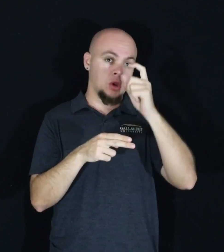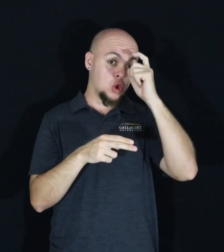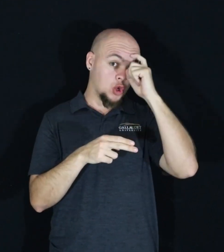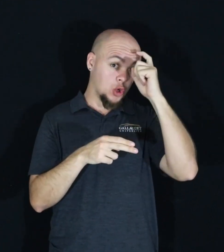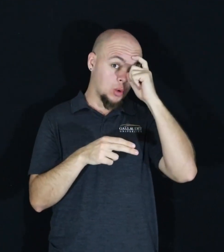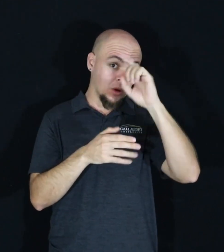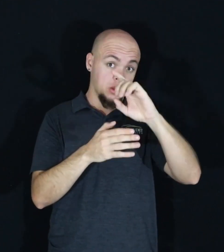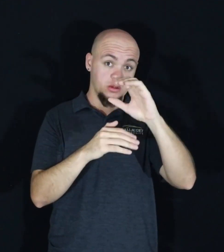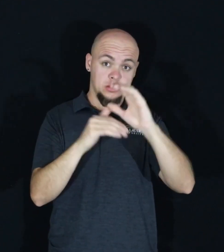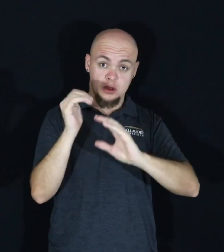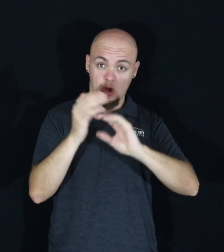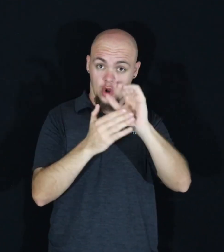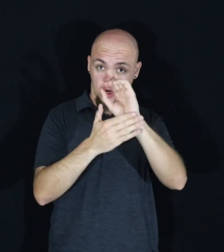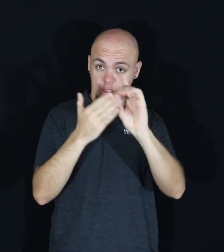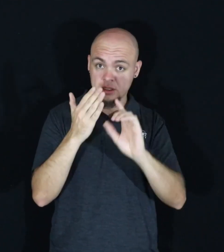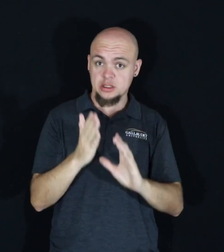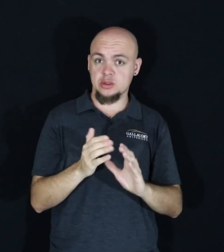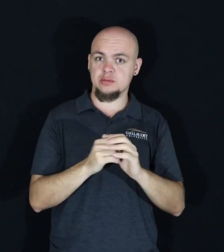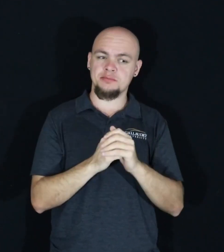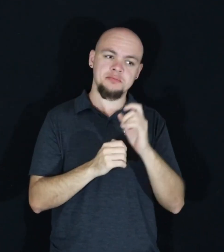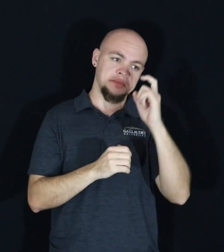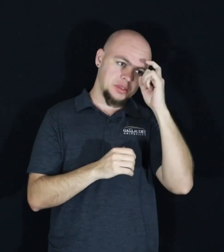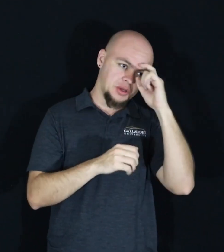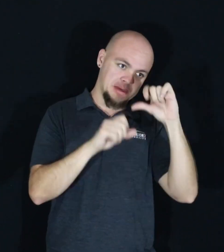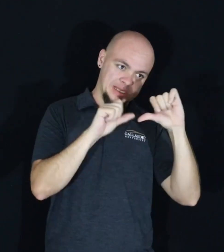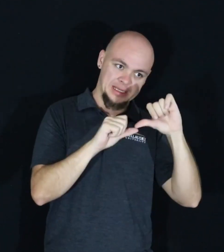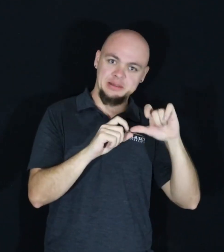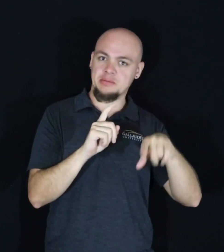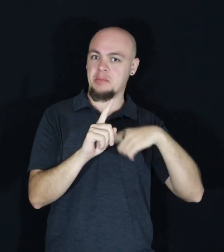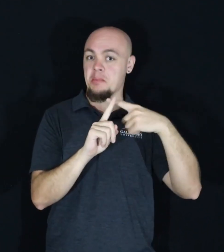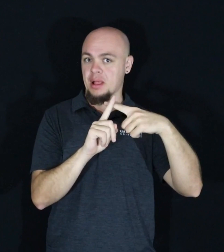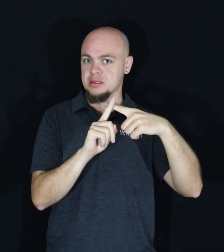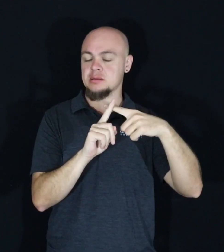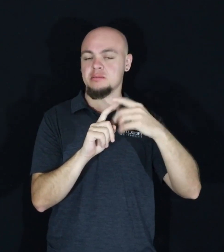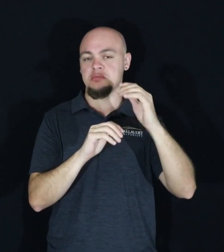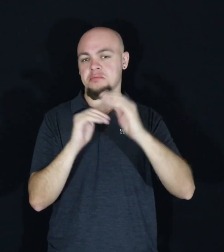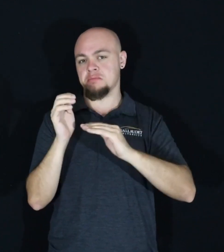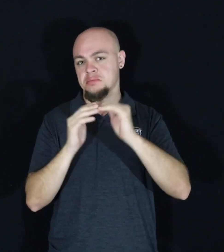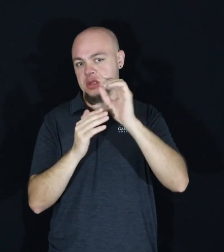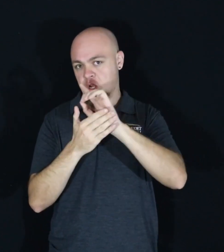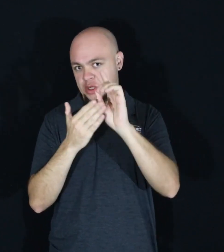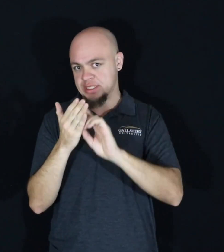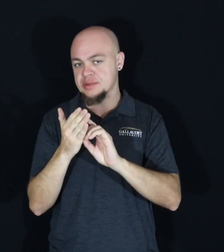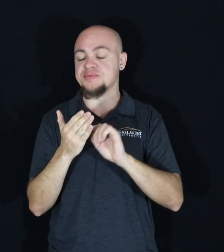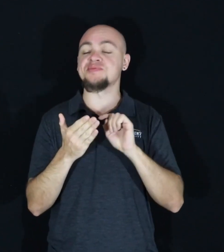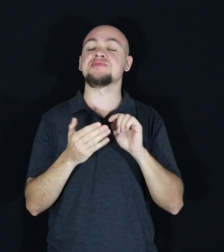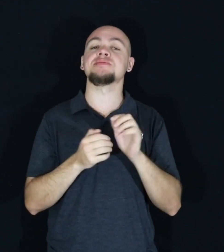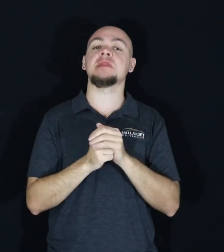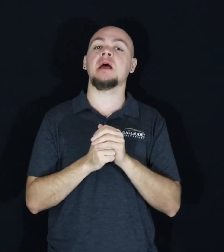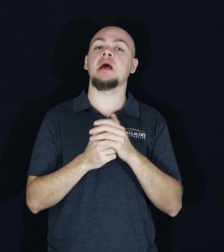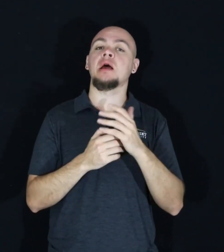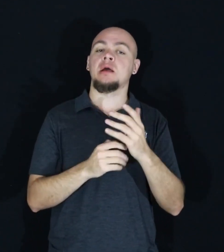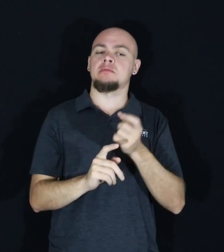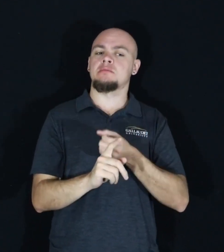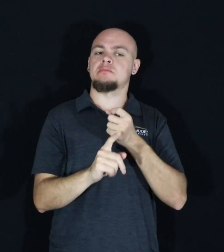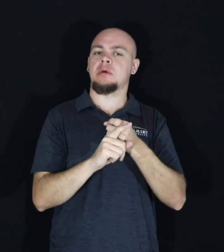neuroarchitecture, neuroscience and architecture. So this field studies the impact that architecture has on our